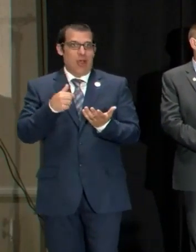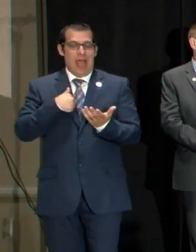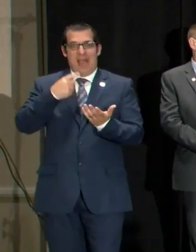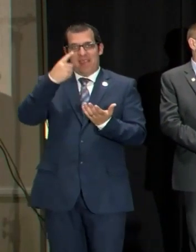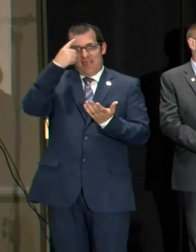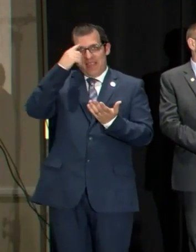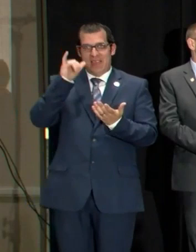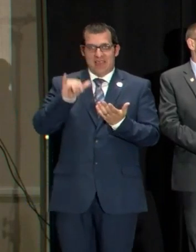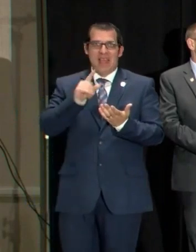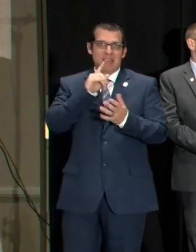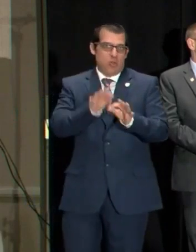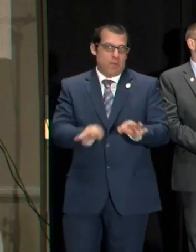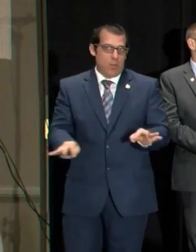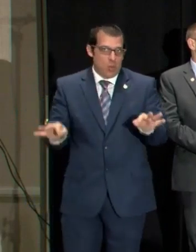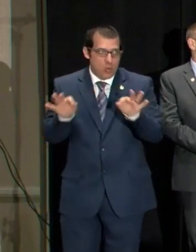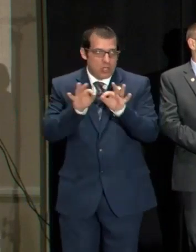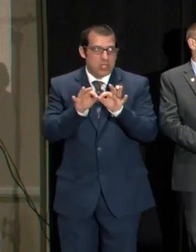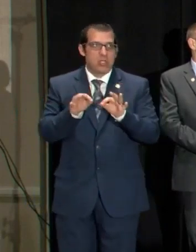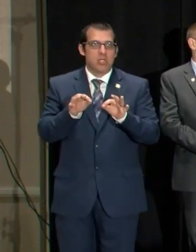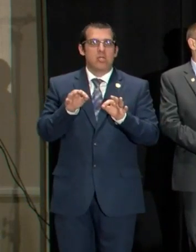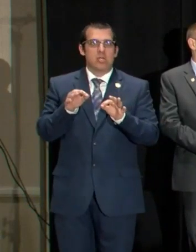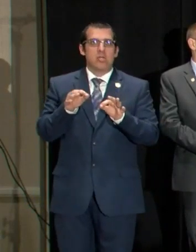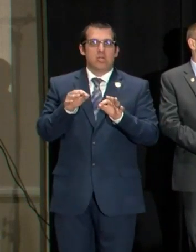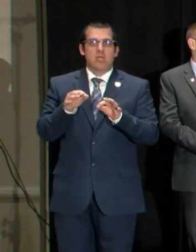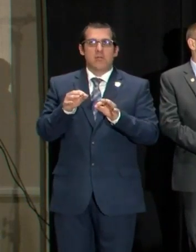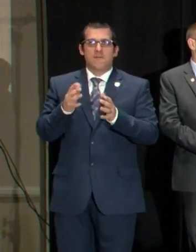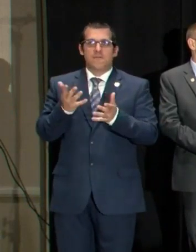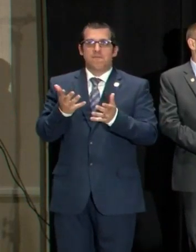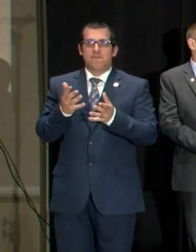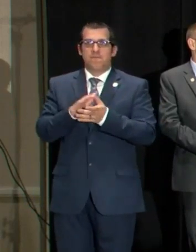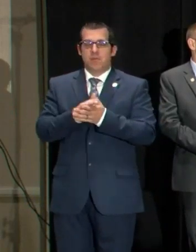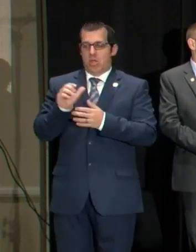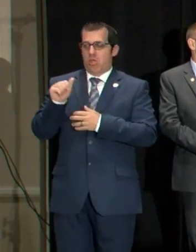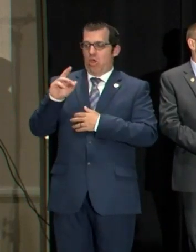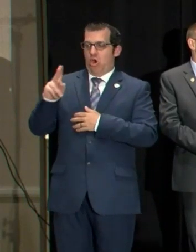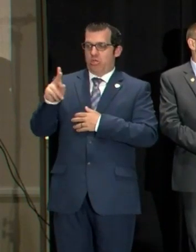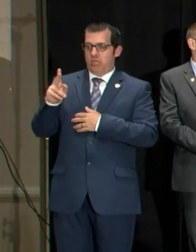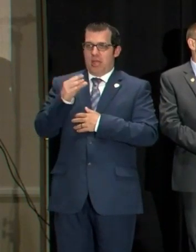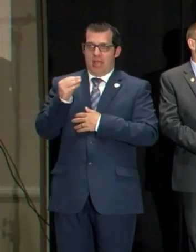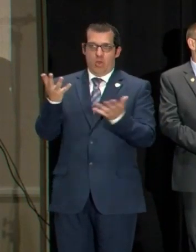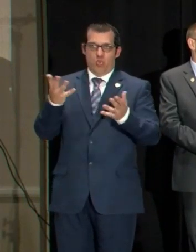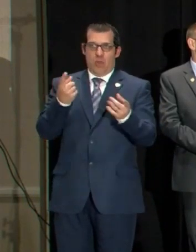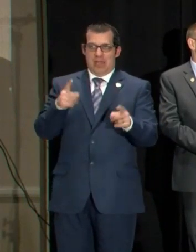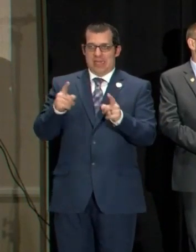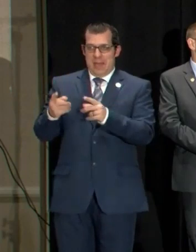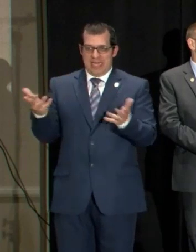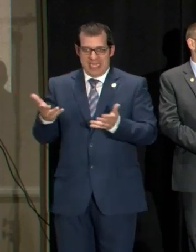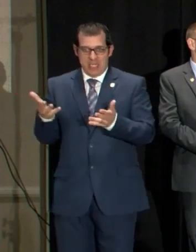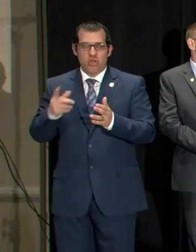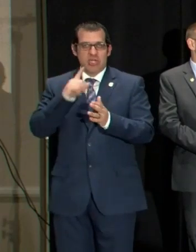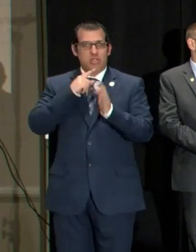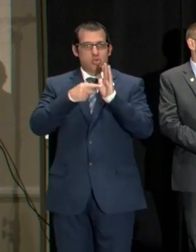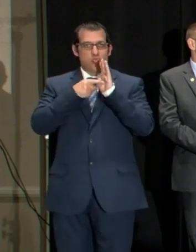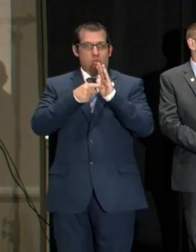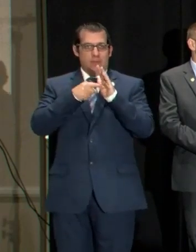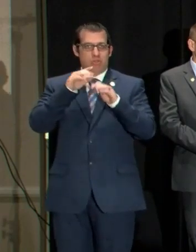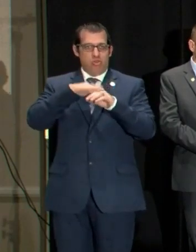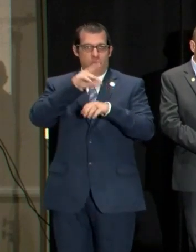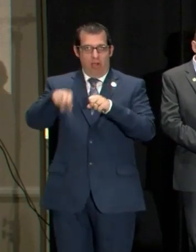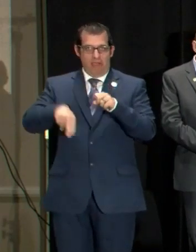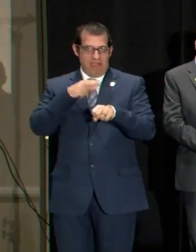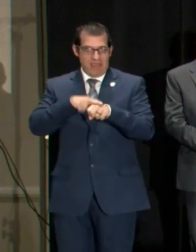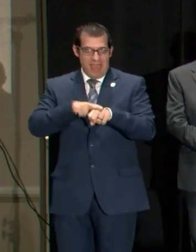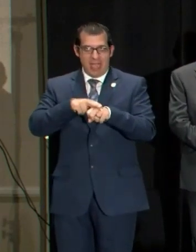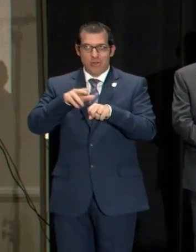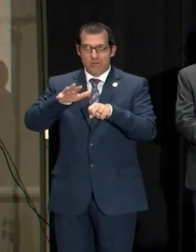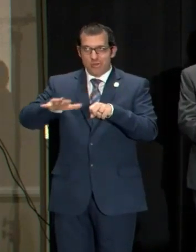I think it's actually important that Arkansas and what's happening here is represented on the national